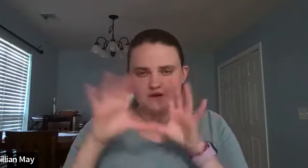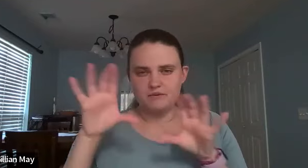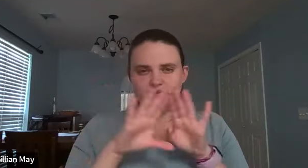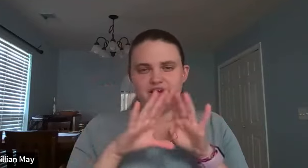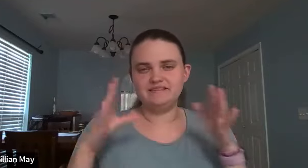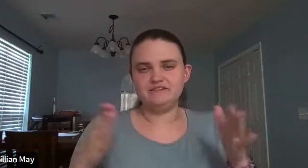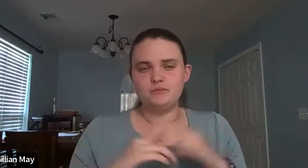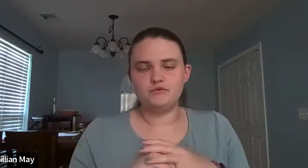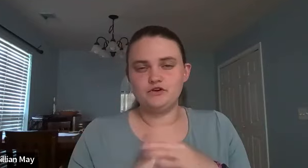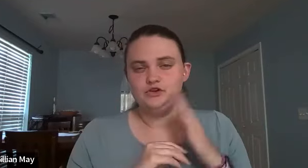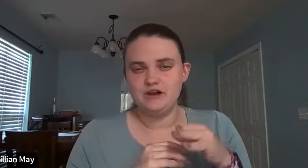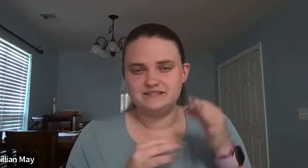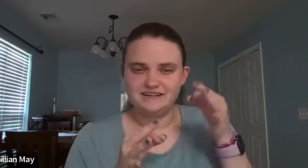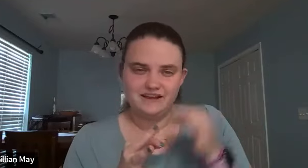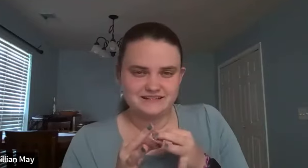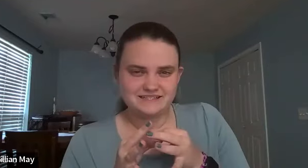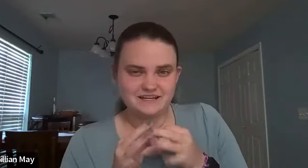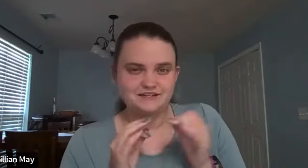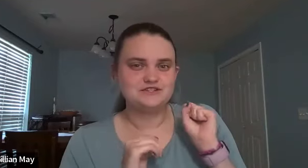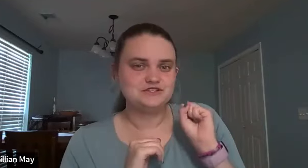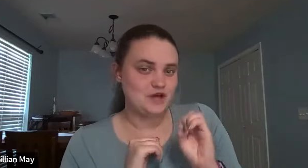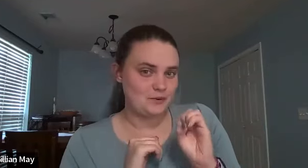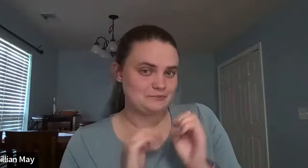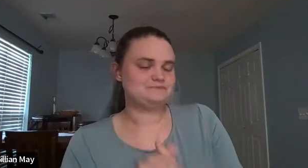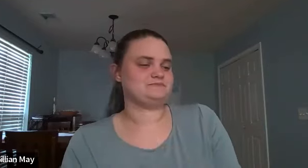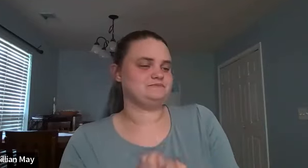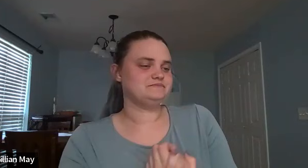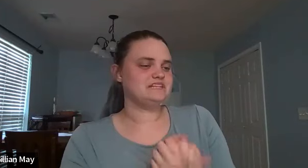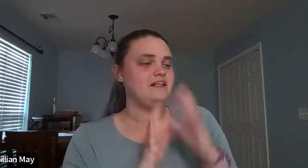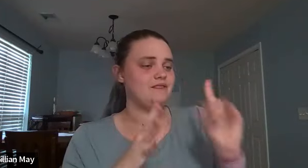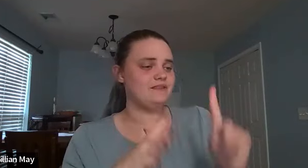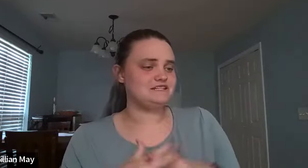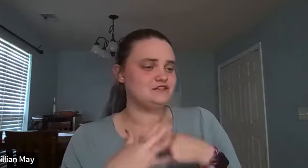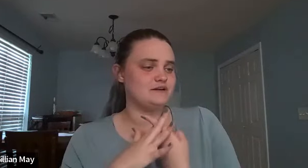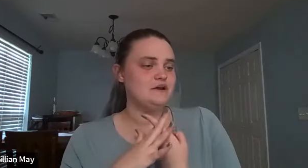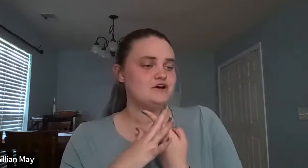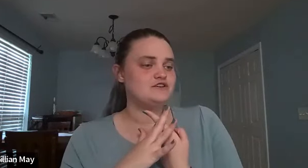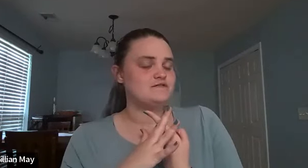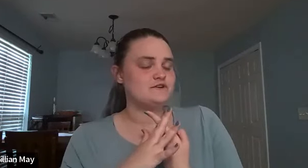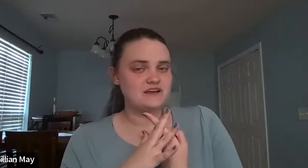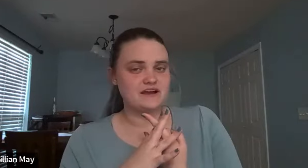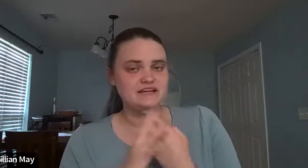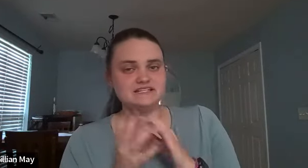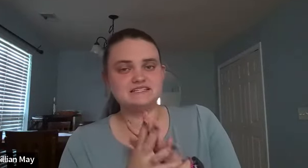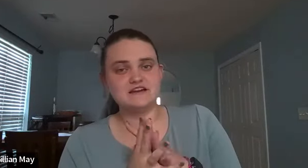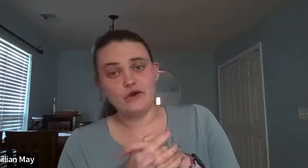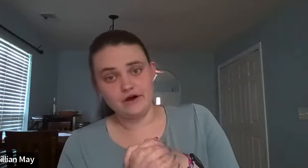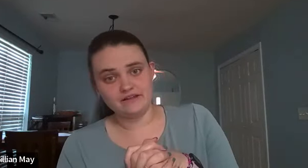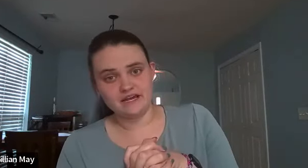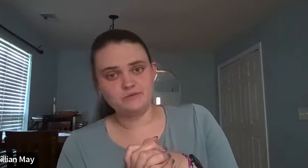that way we kind of leave it open for you guys to kind of decide. So let's get started. So the first sign is the sign for holiday, which